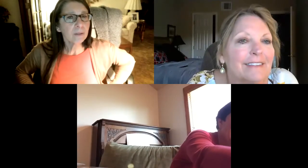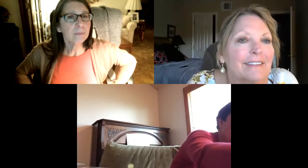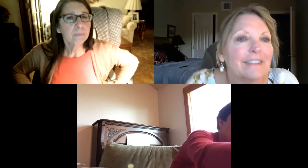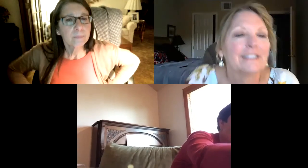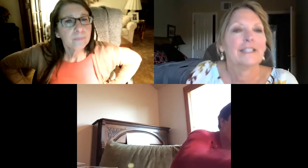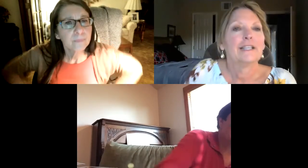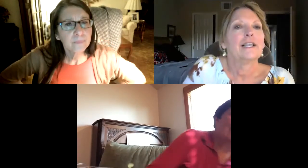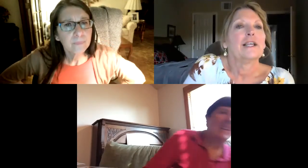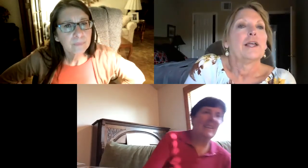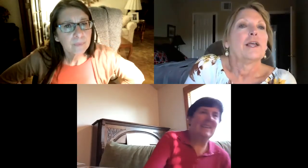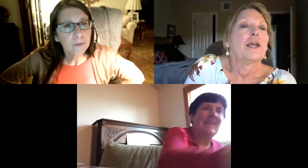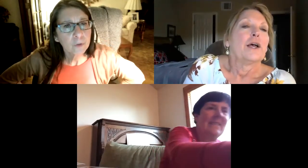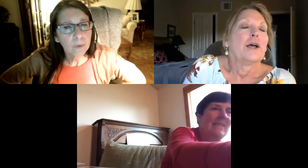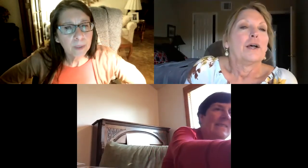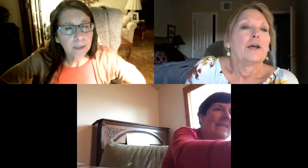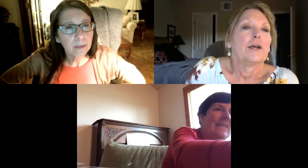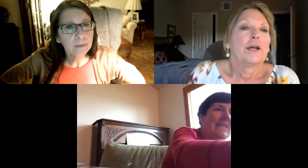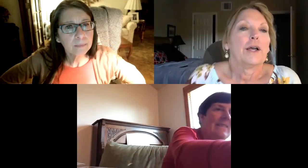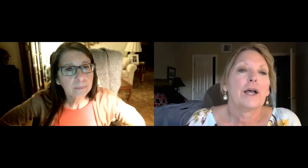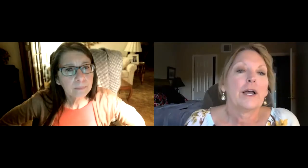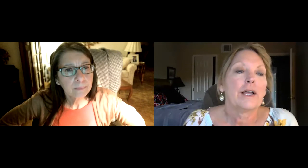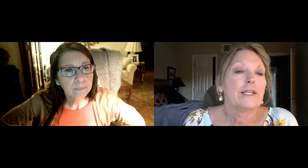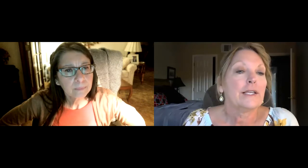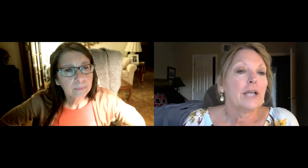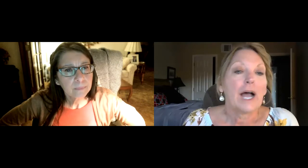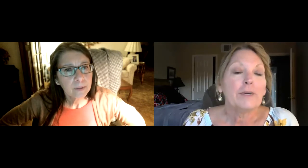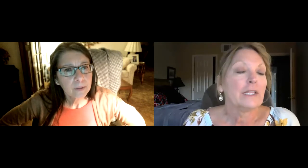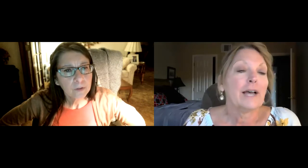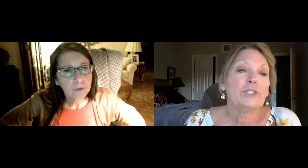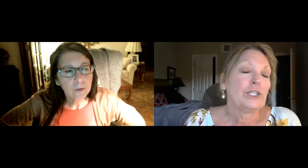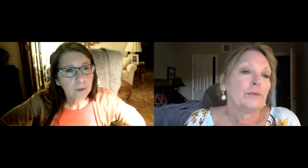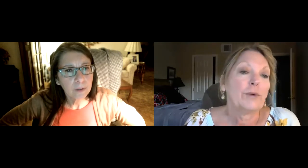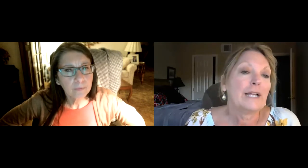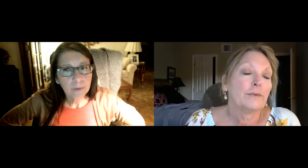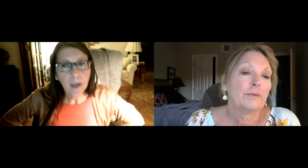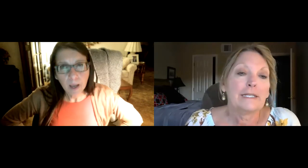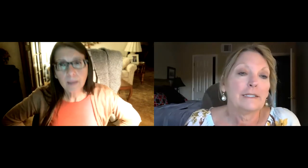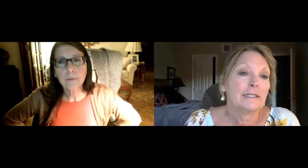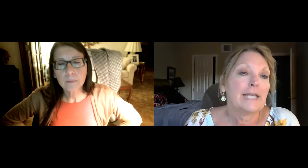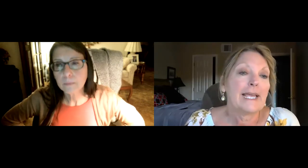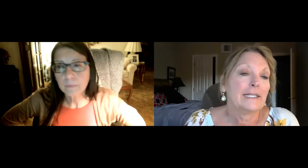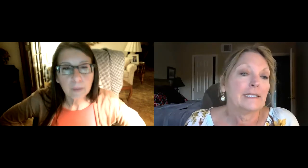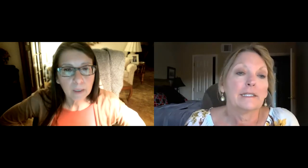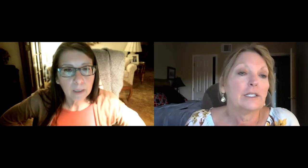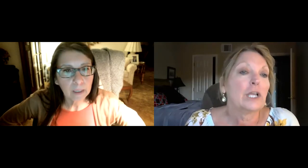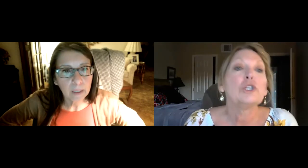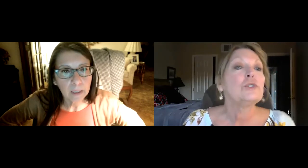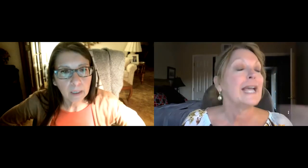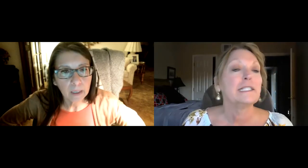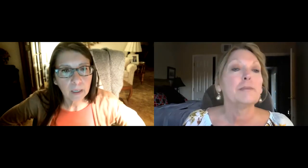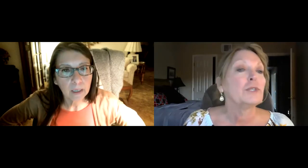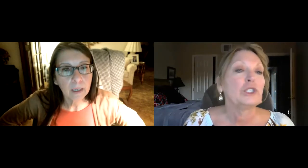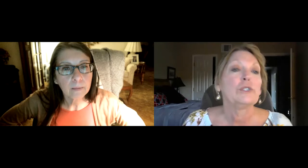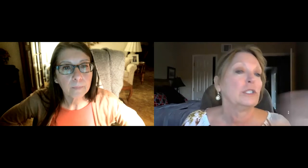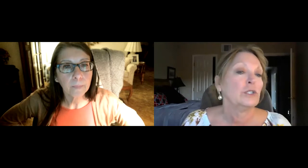all during the week? I would love to. What day is, you